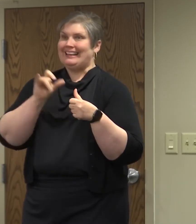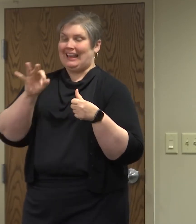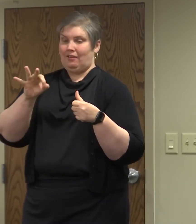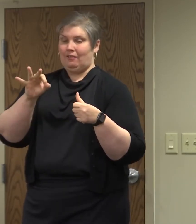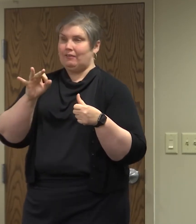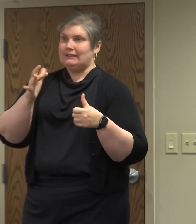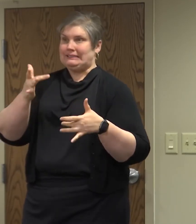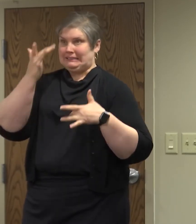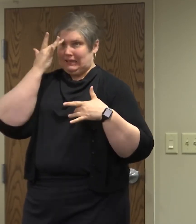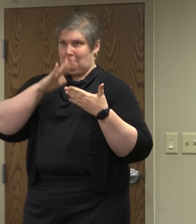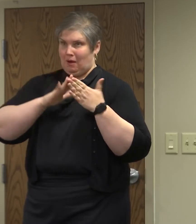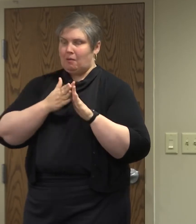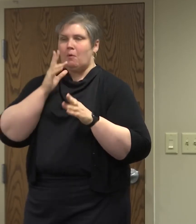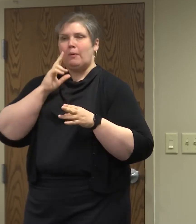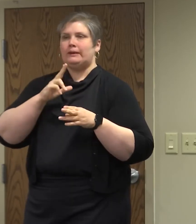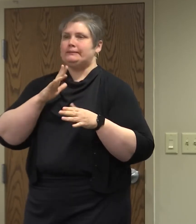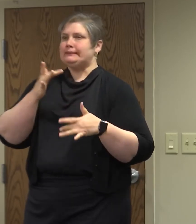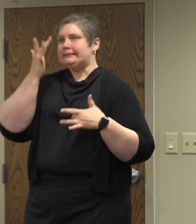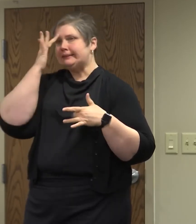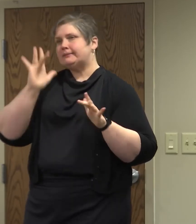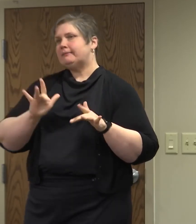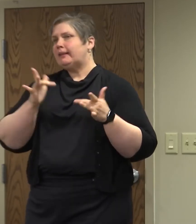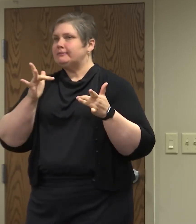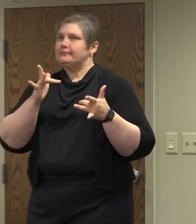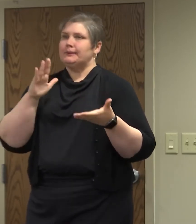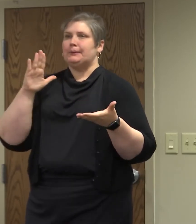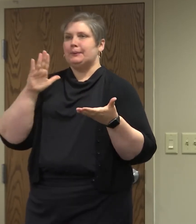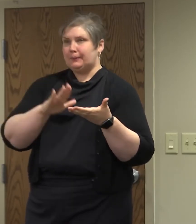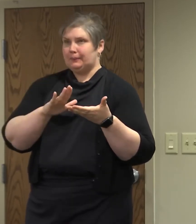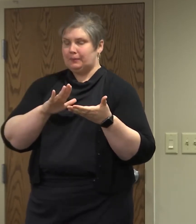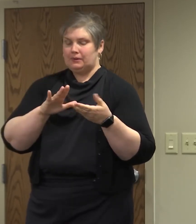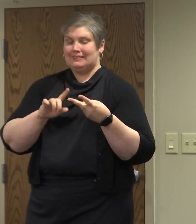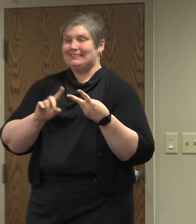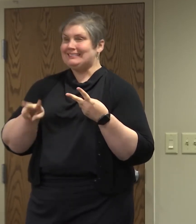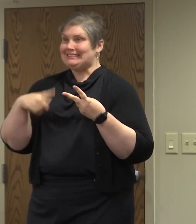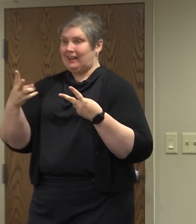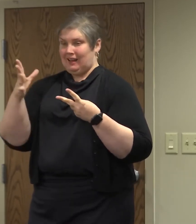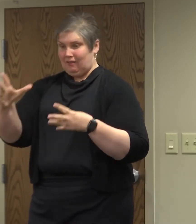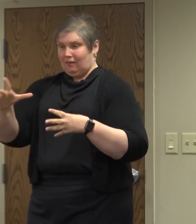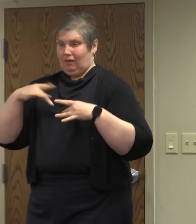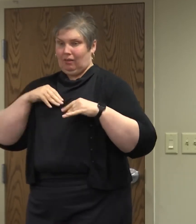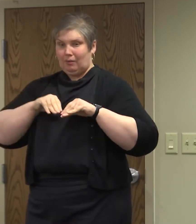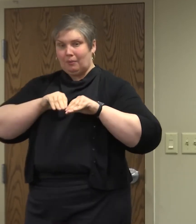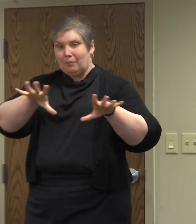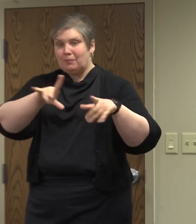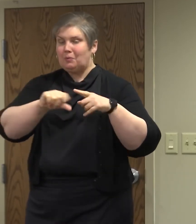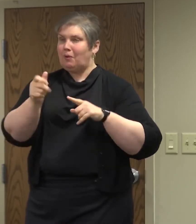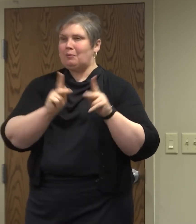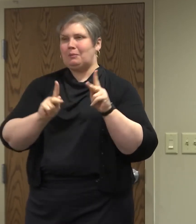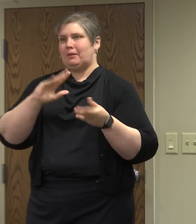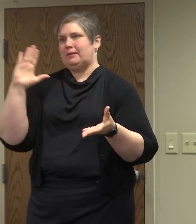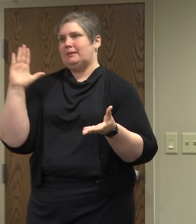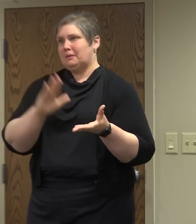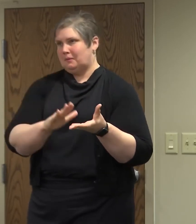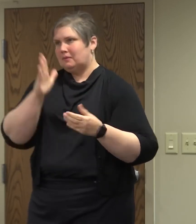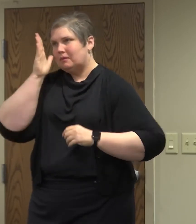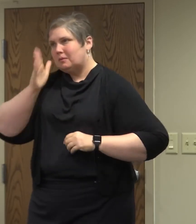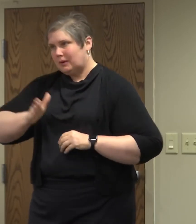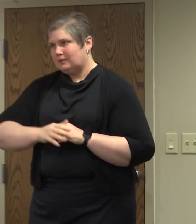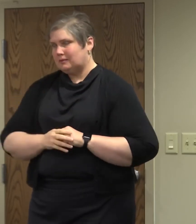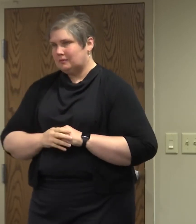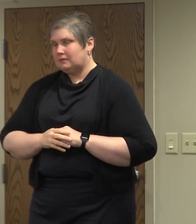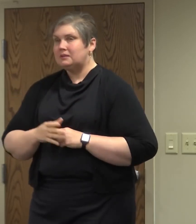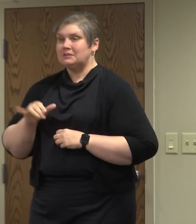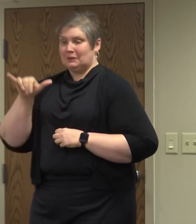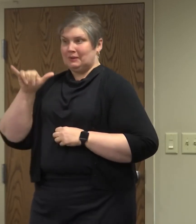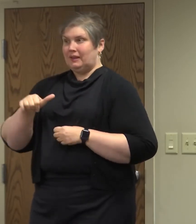to create an impact on others, the hospital system. This is something we can win, but it really depends on the public